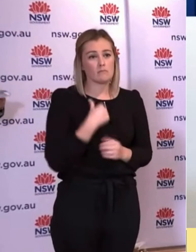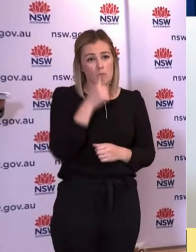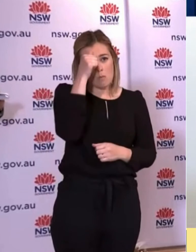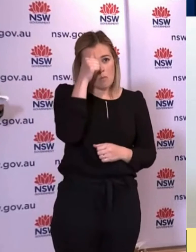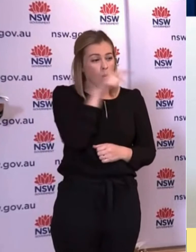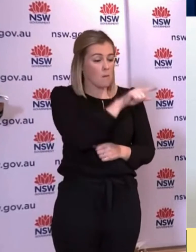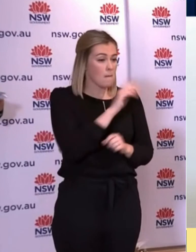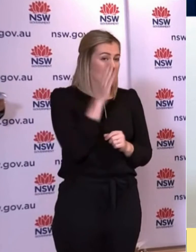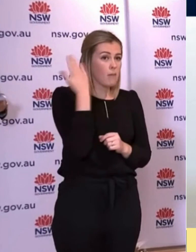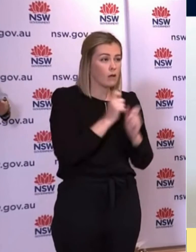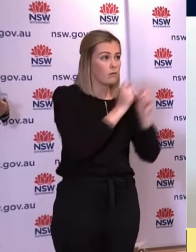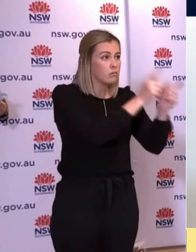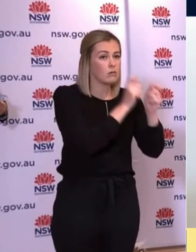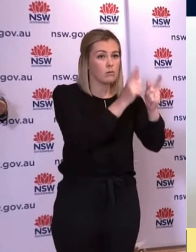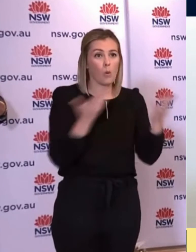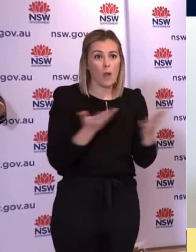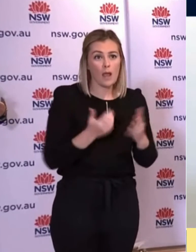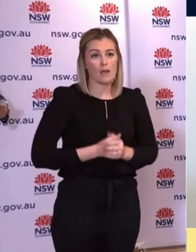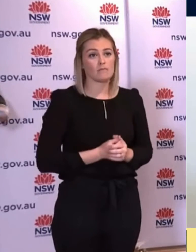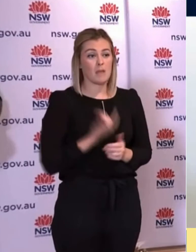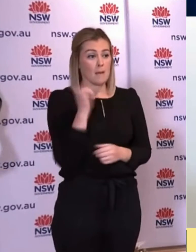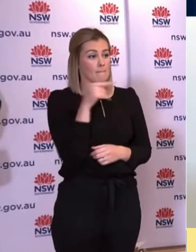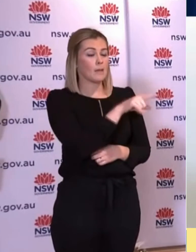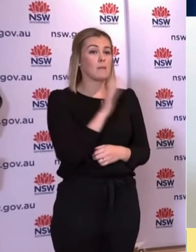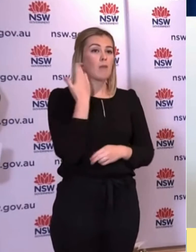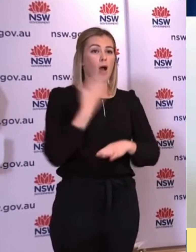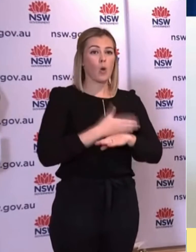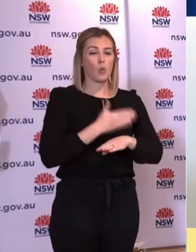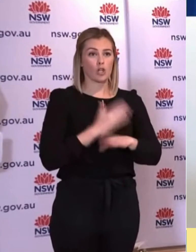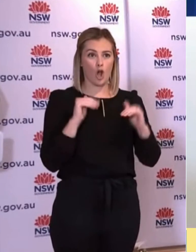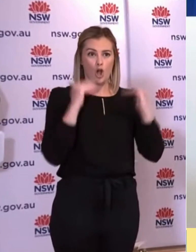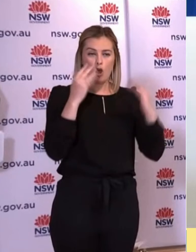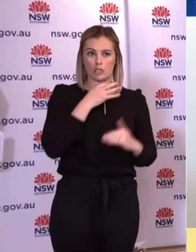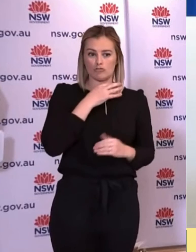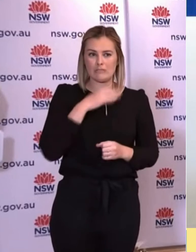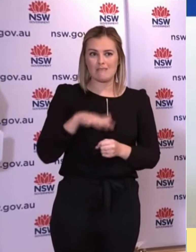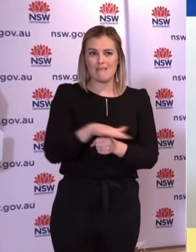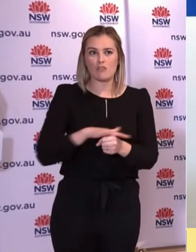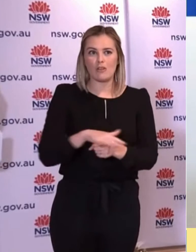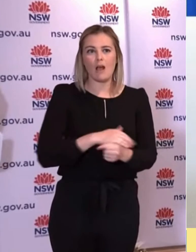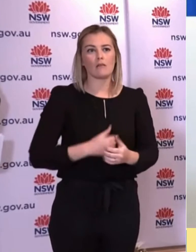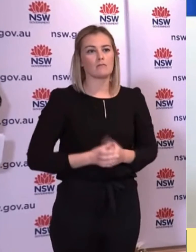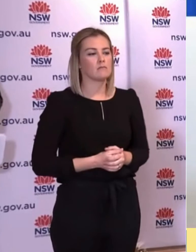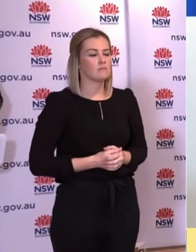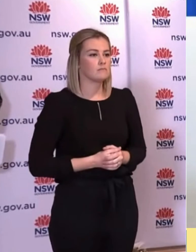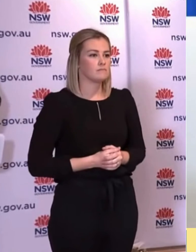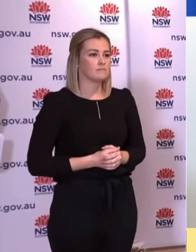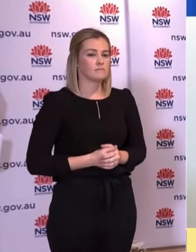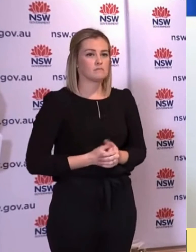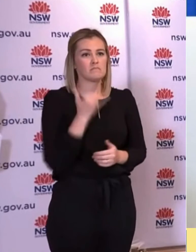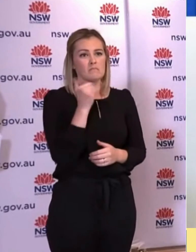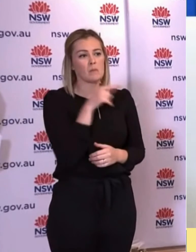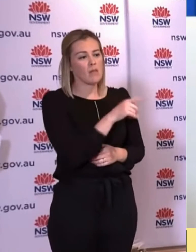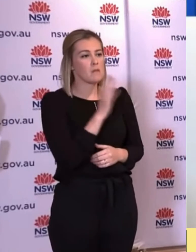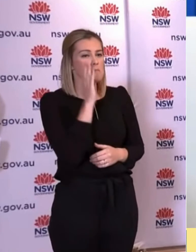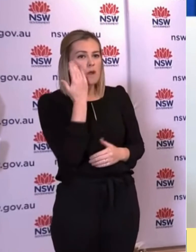in any high-risk settings, find out any high-risk venues that they might have been in. And